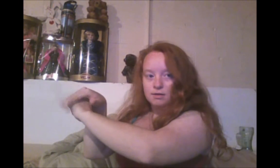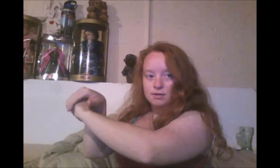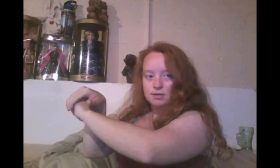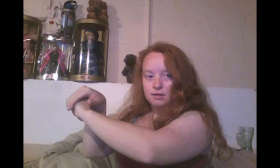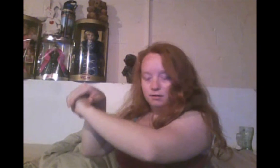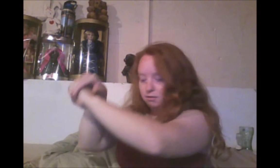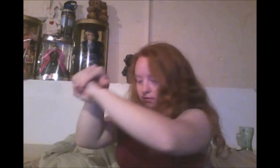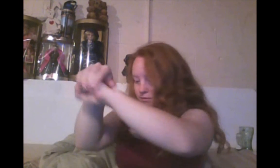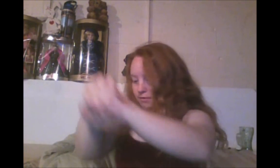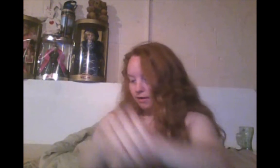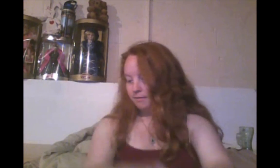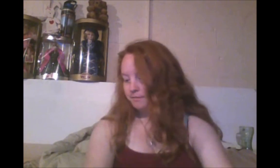Seal. Okay.